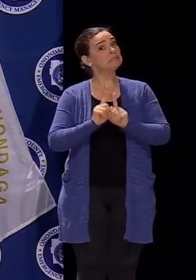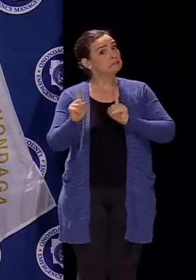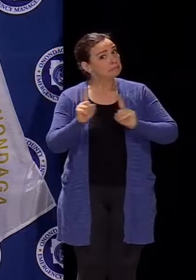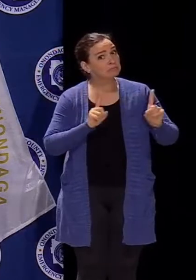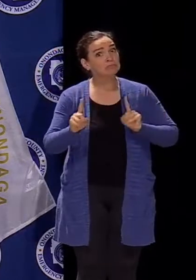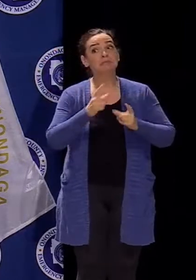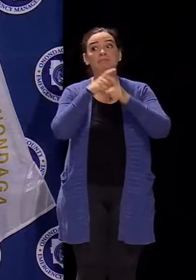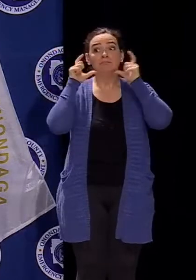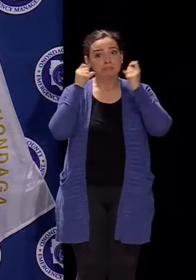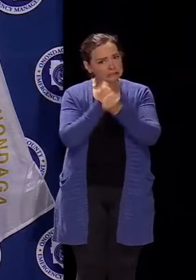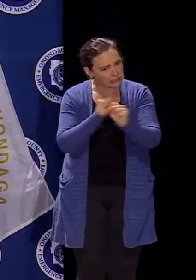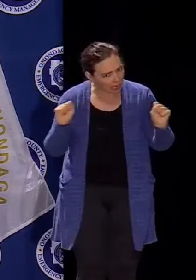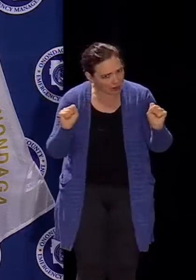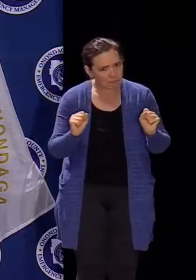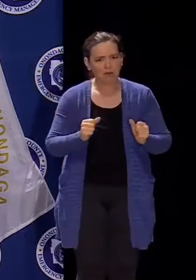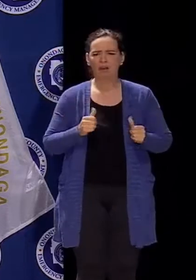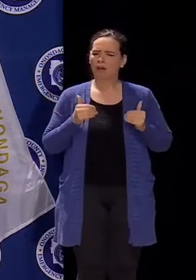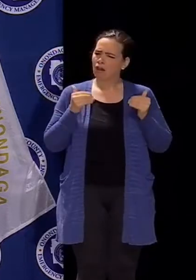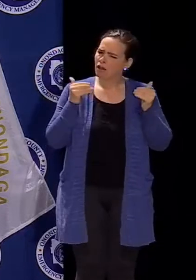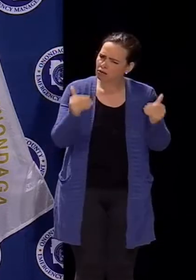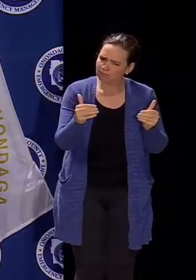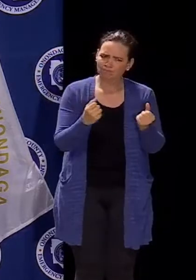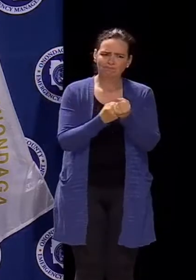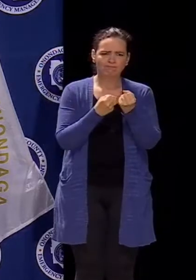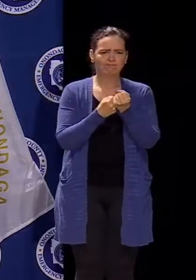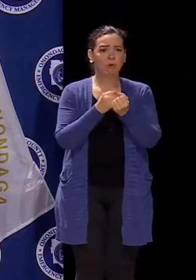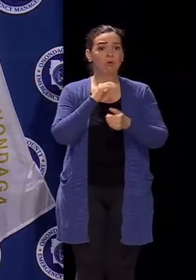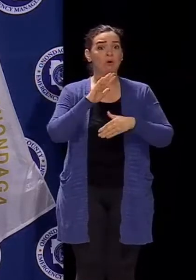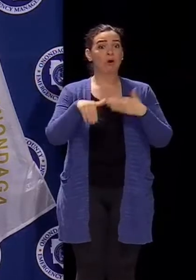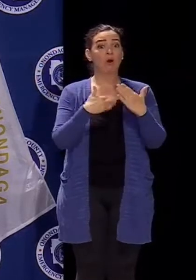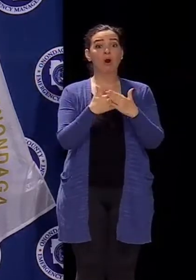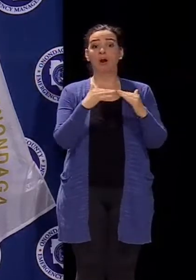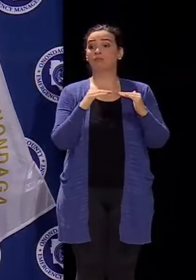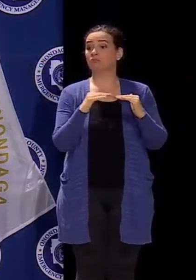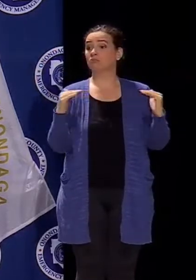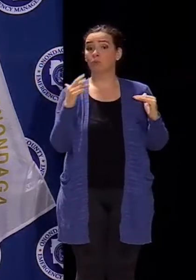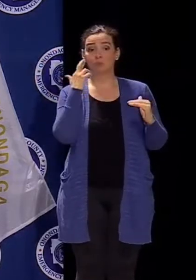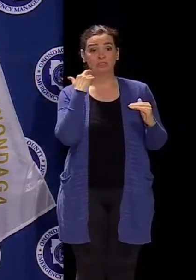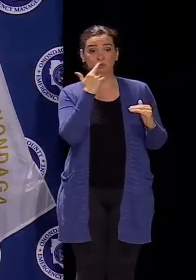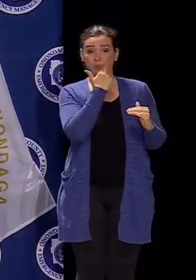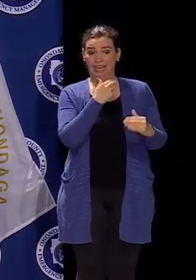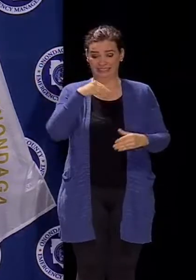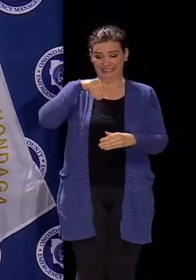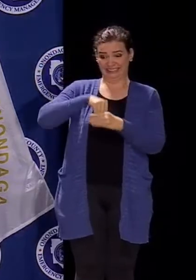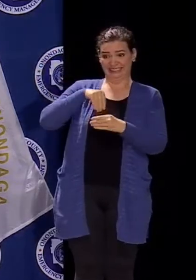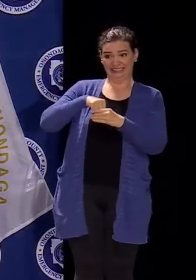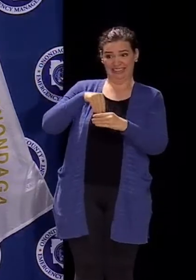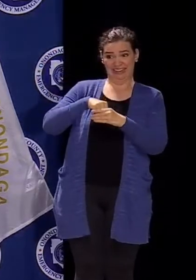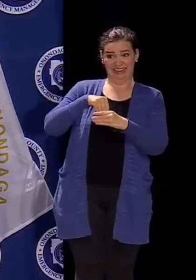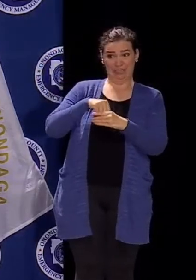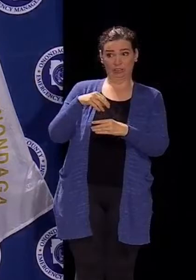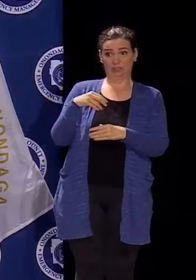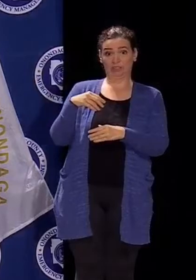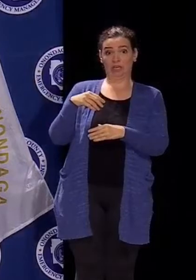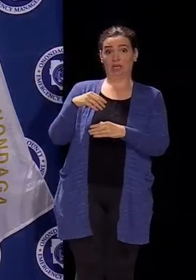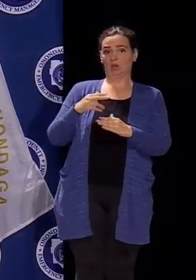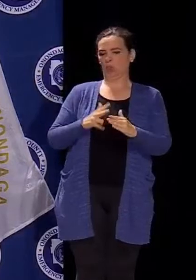here. Phase 3 restaurants will open up with indoor seating. So certainly we need to do